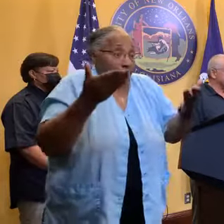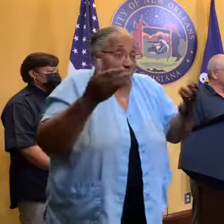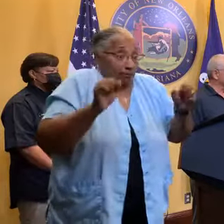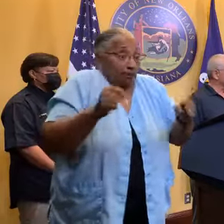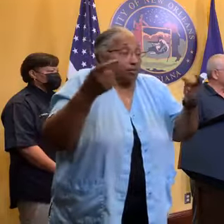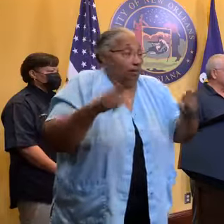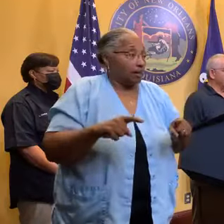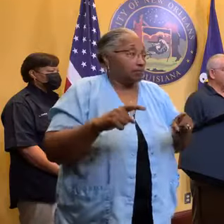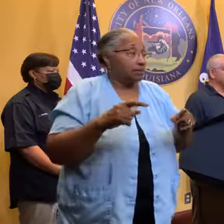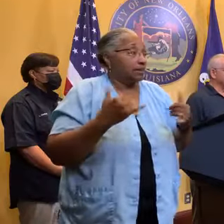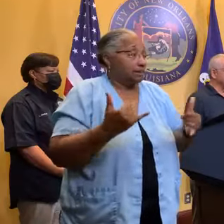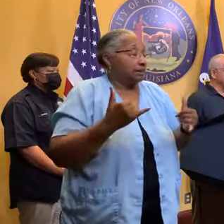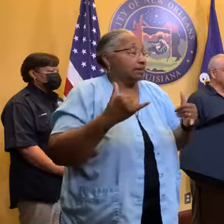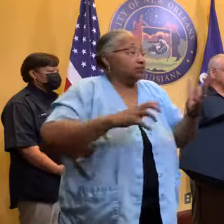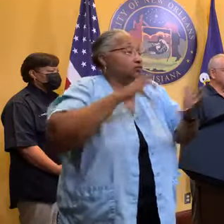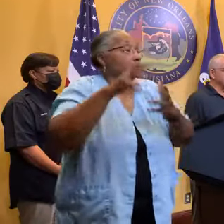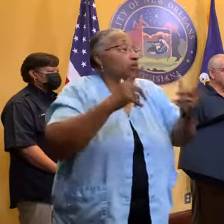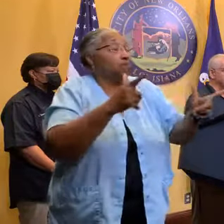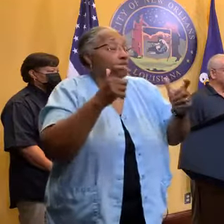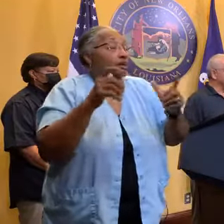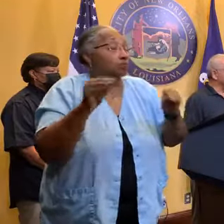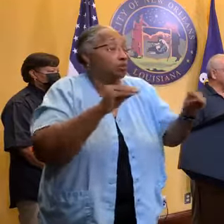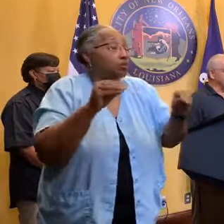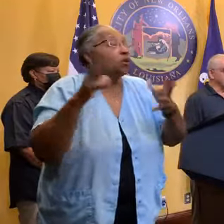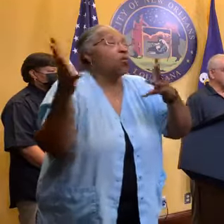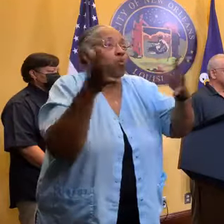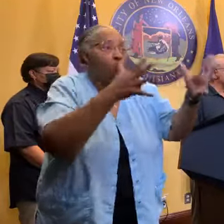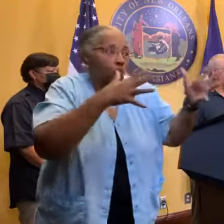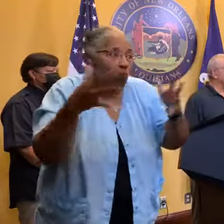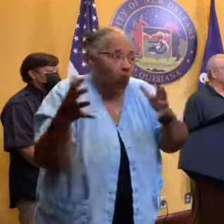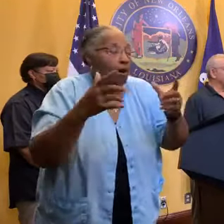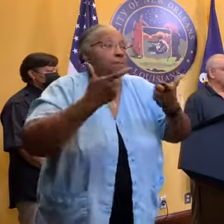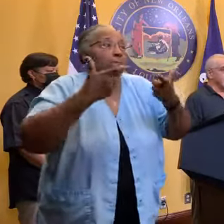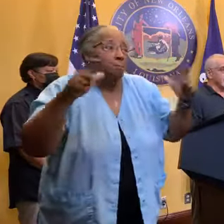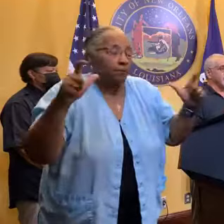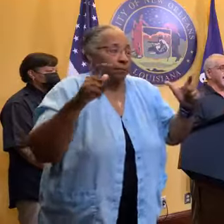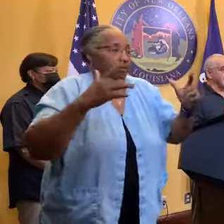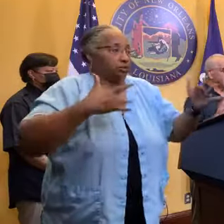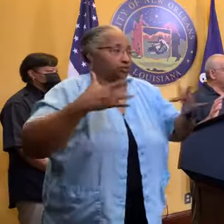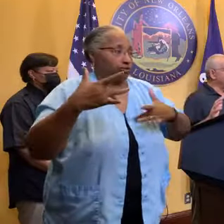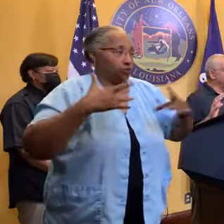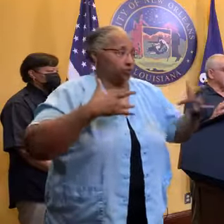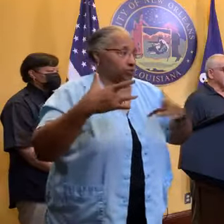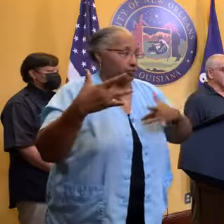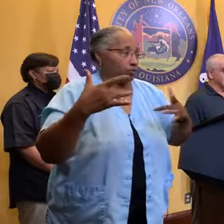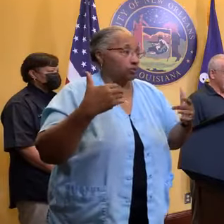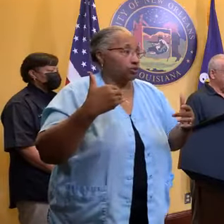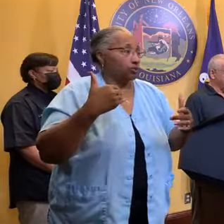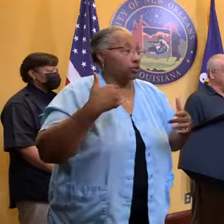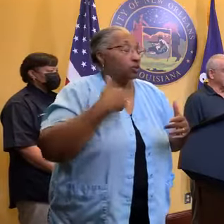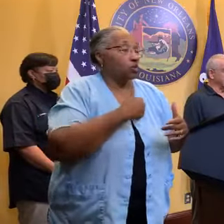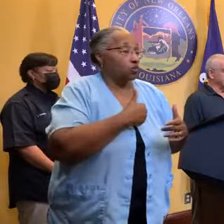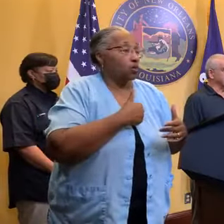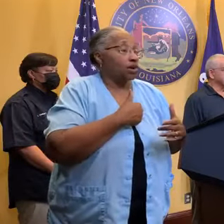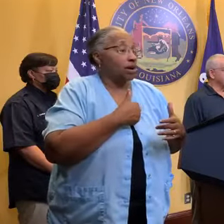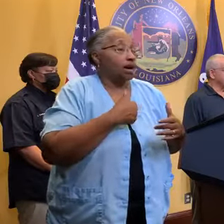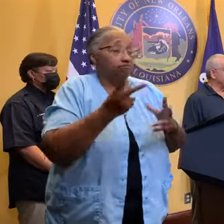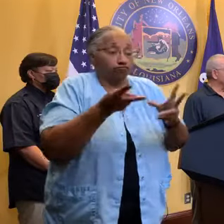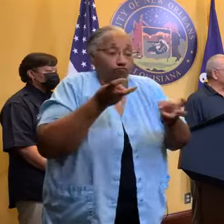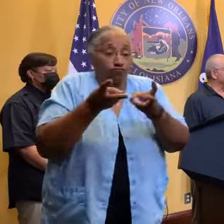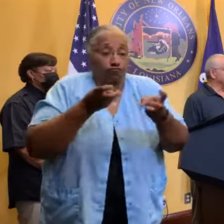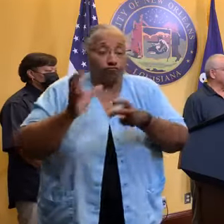fast moving. The wind is a very major concern. We're going to be responsive. We have optimized our staffing. I said